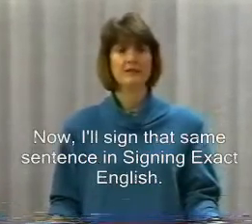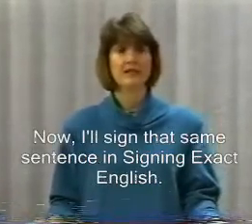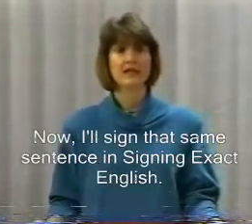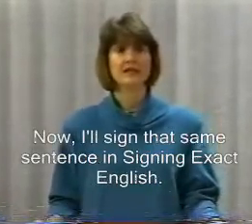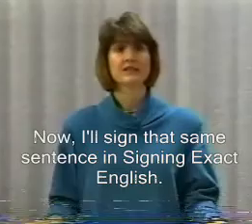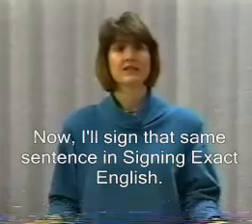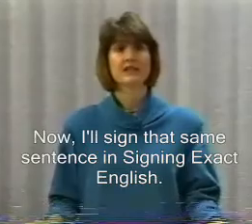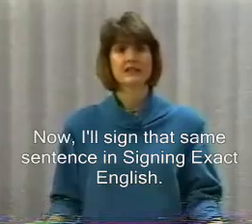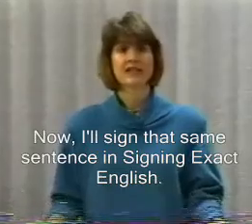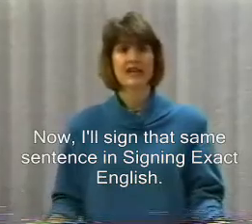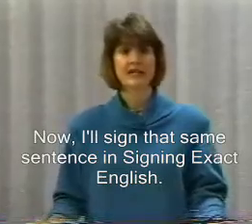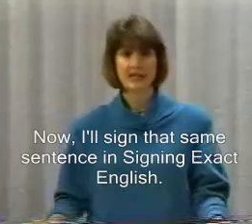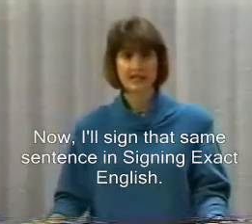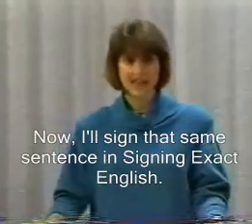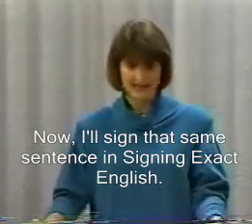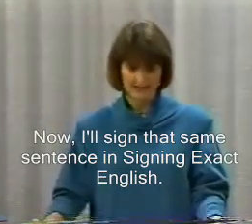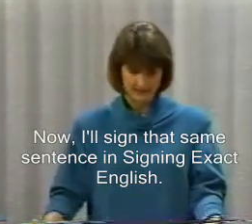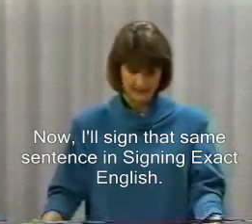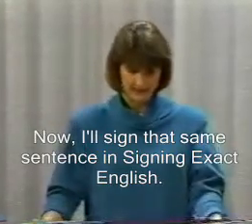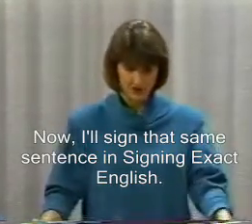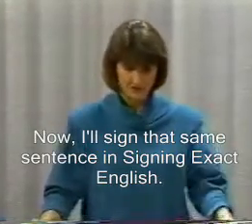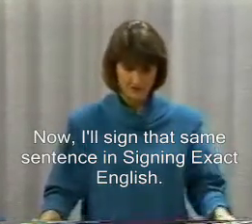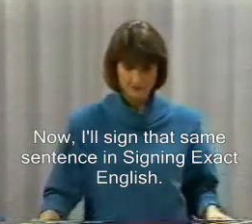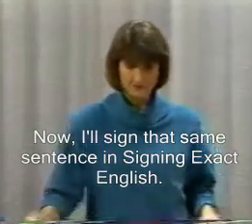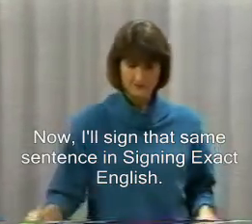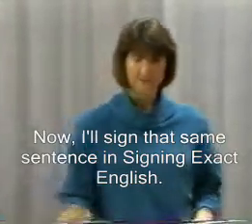same sentence in Signing Exact English.